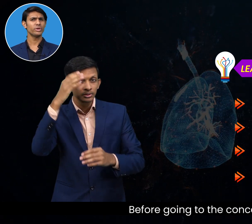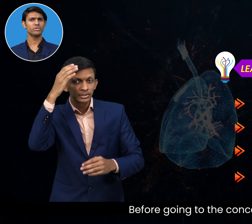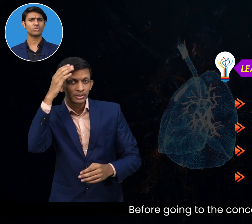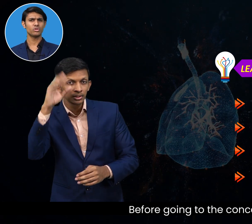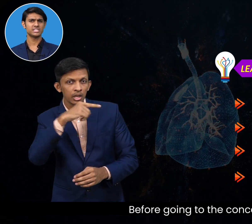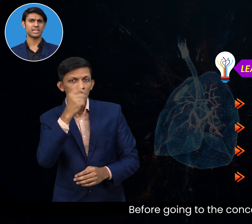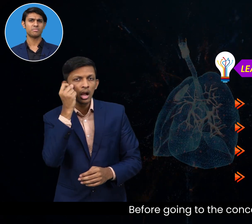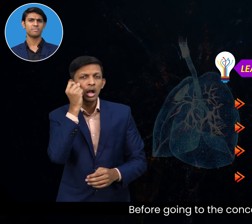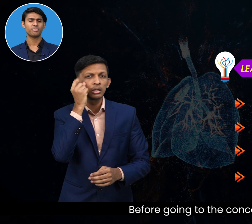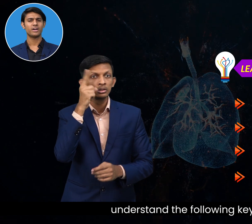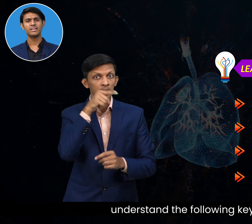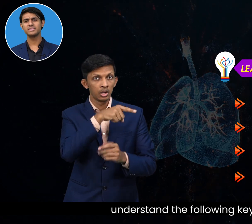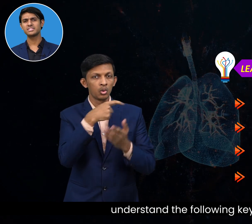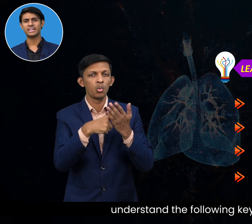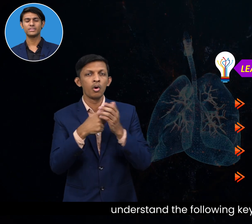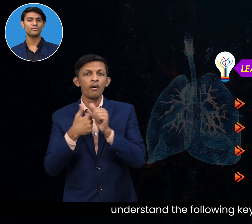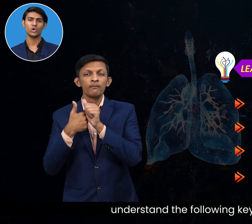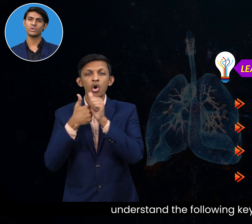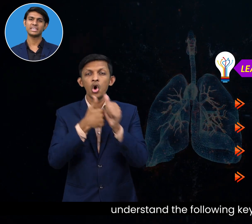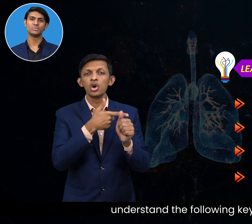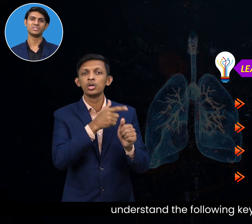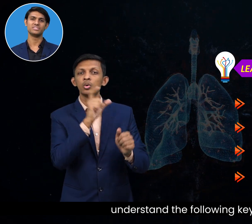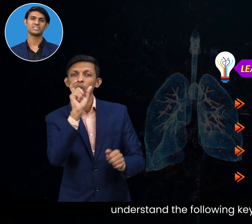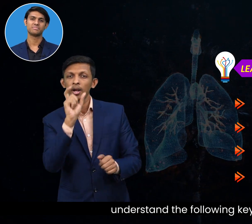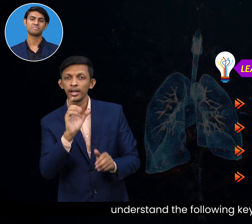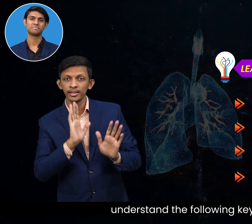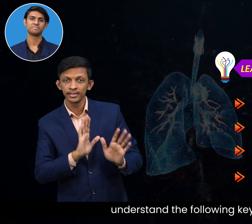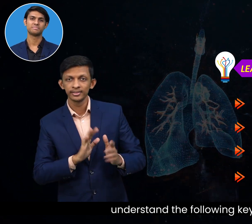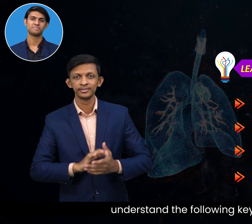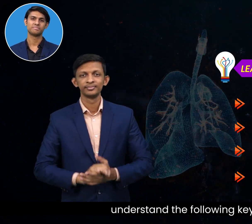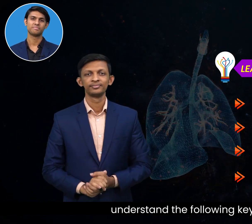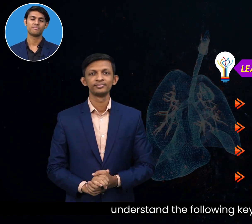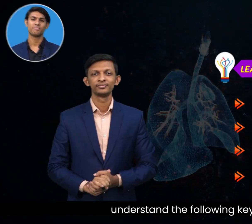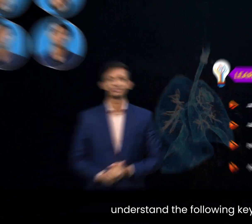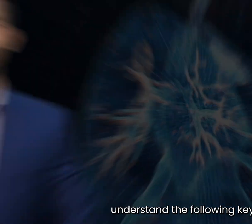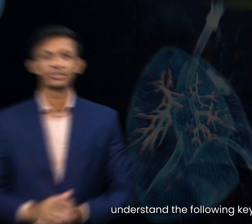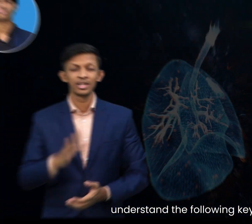Before going to the concept, understand the following keywords.